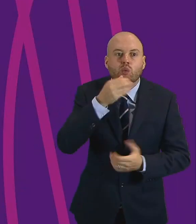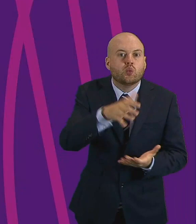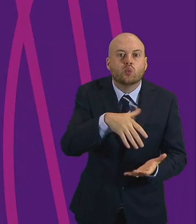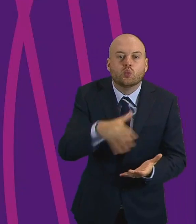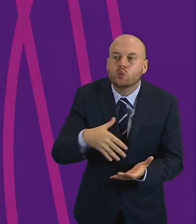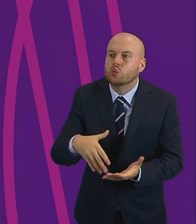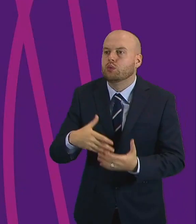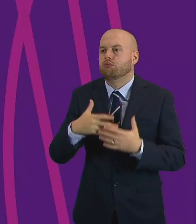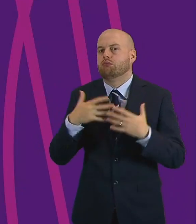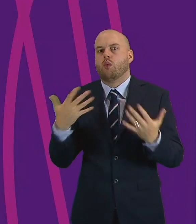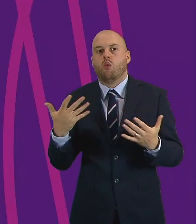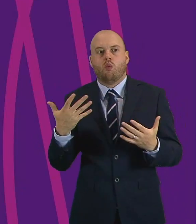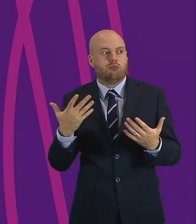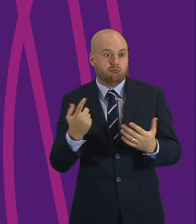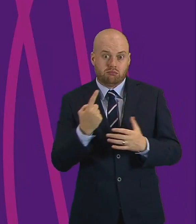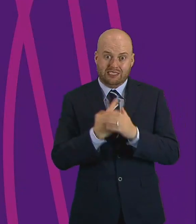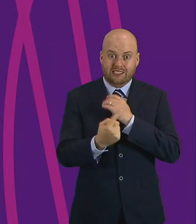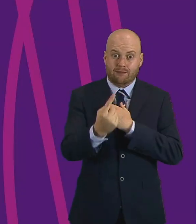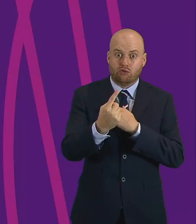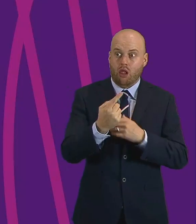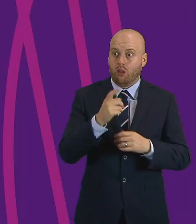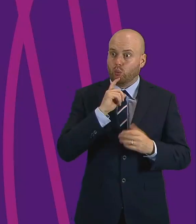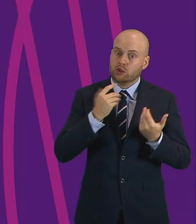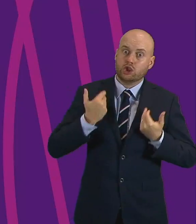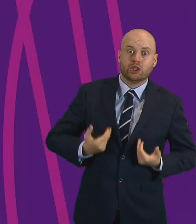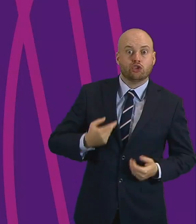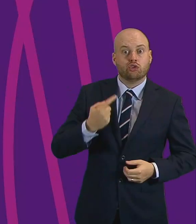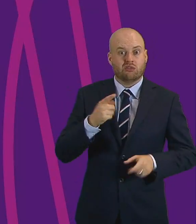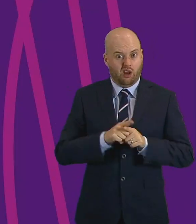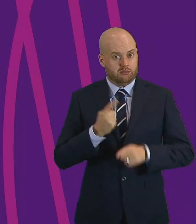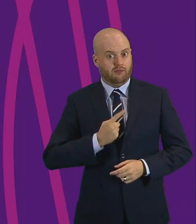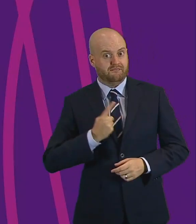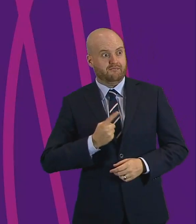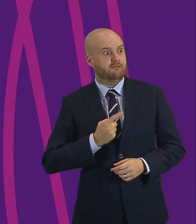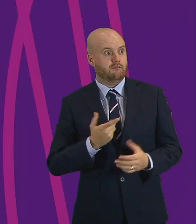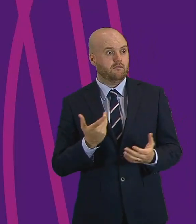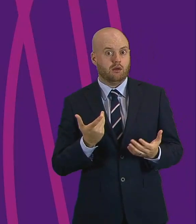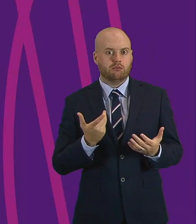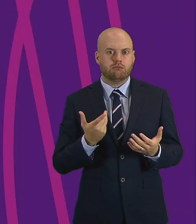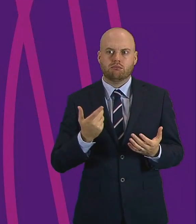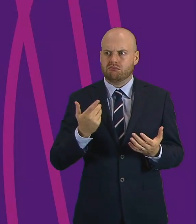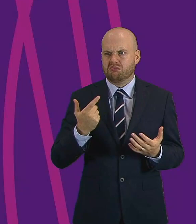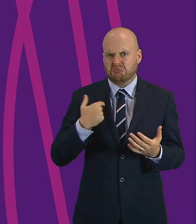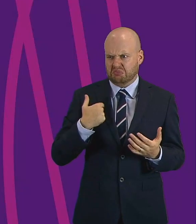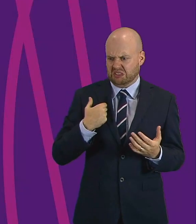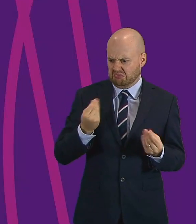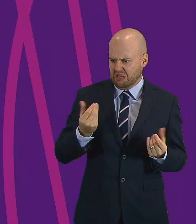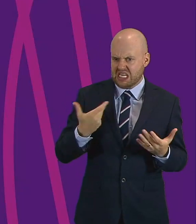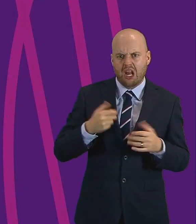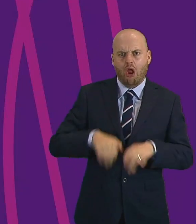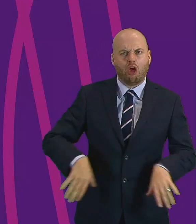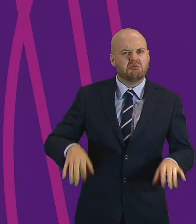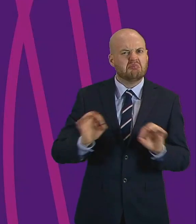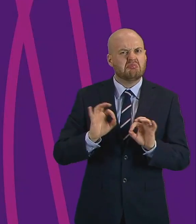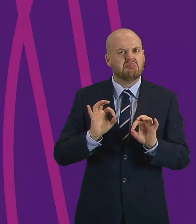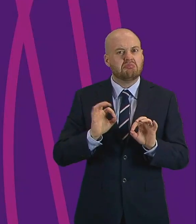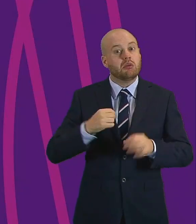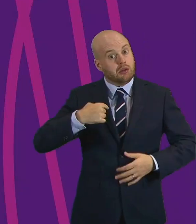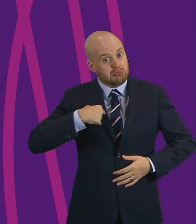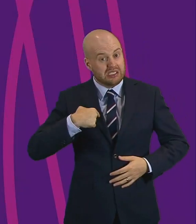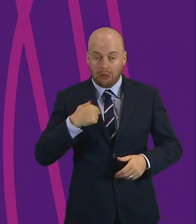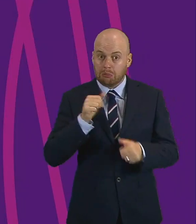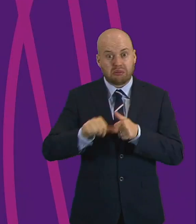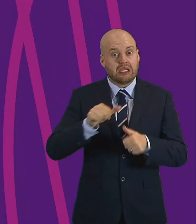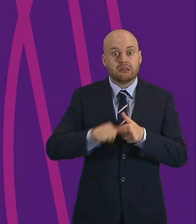ourselves, are either better off or at least no worse off than before this crisis. I personally am better off as I am on a fixed